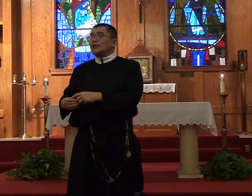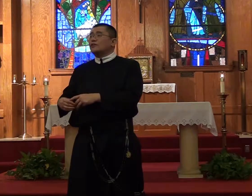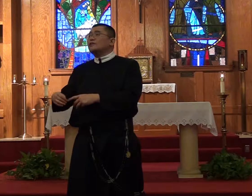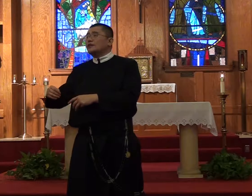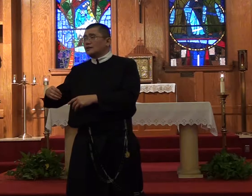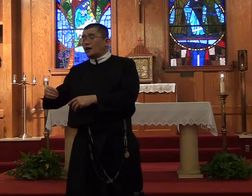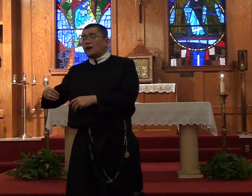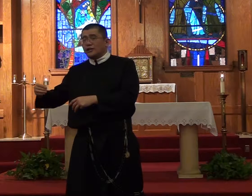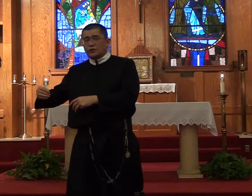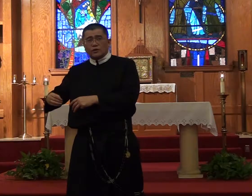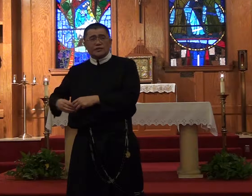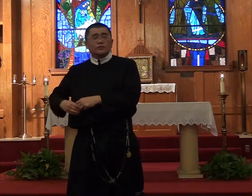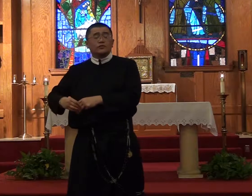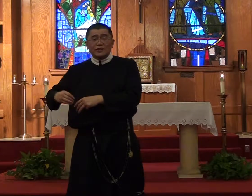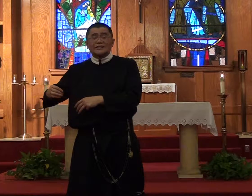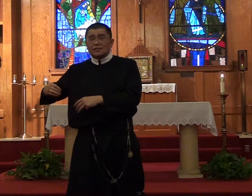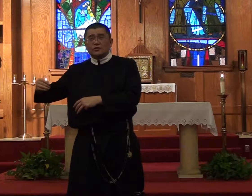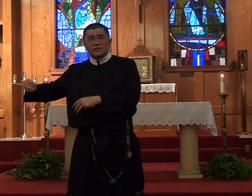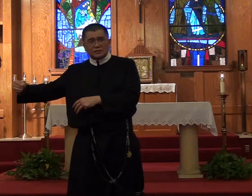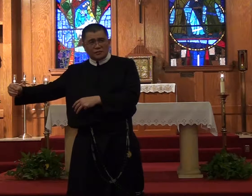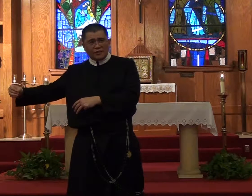will argue or they will reason according to the flesh.